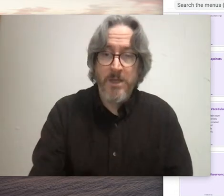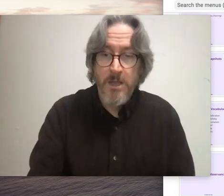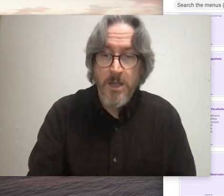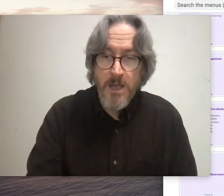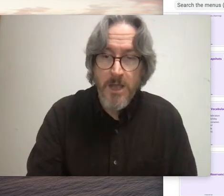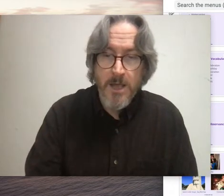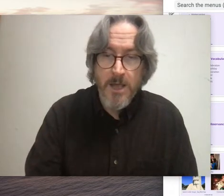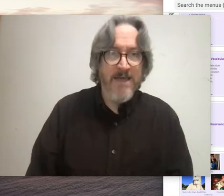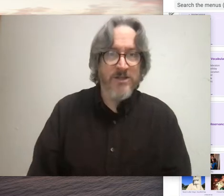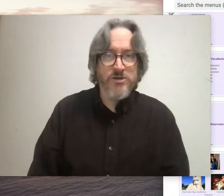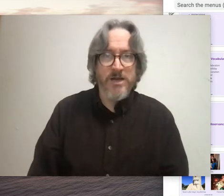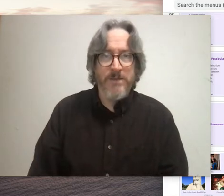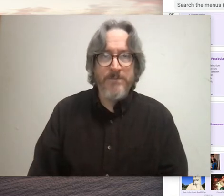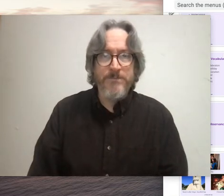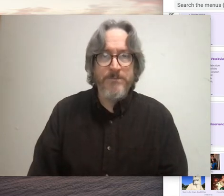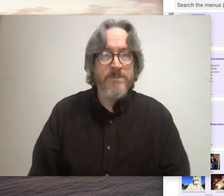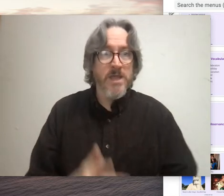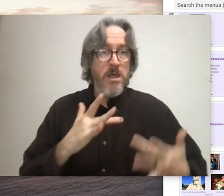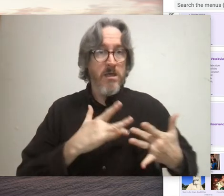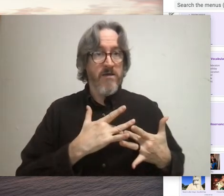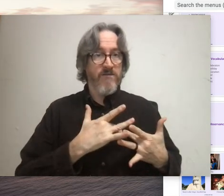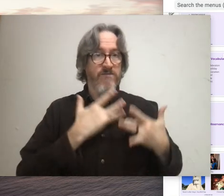right? And I have a cat that's trying to come in.